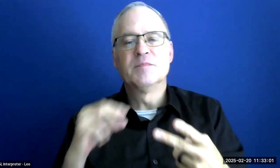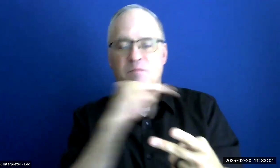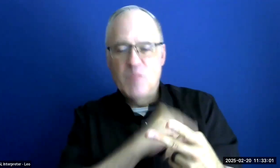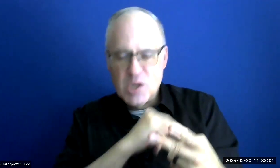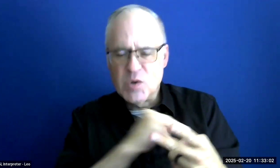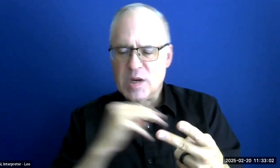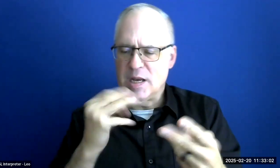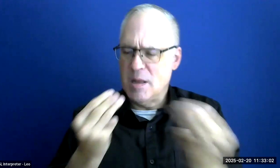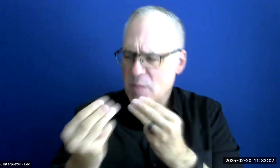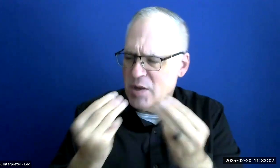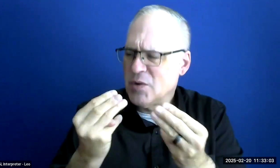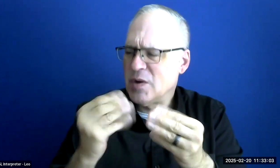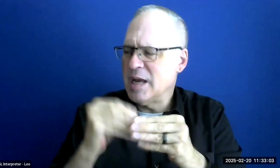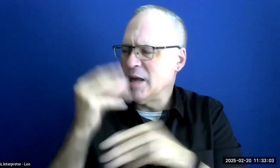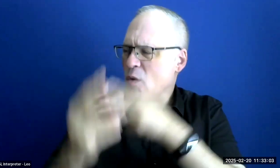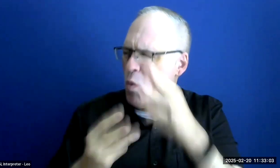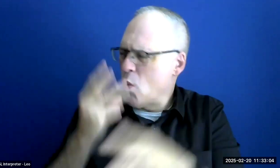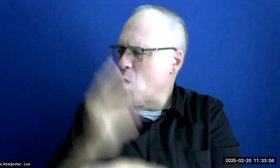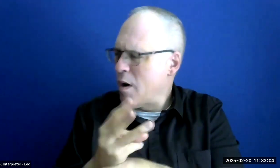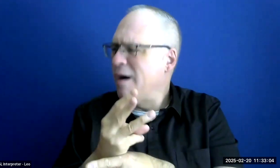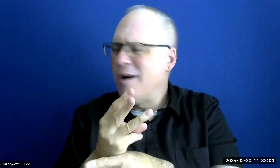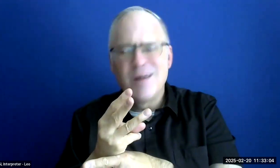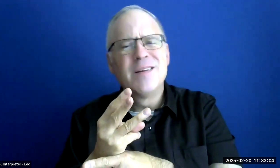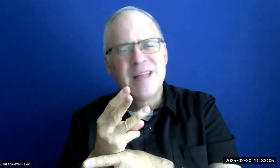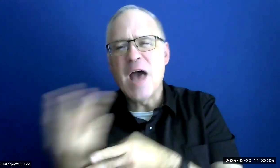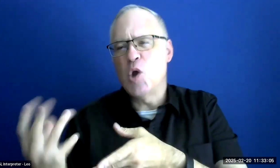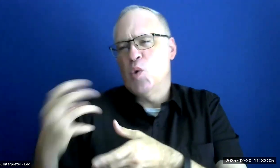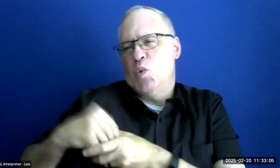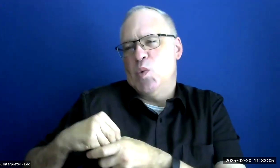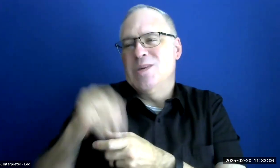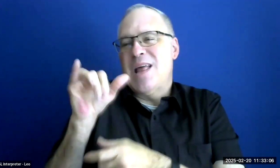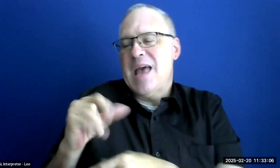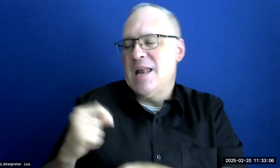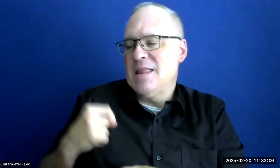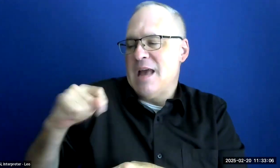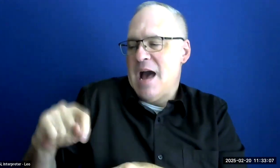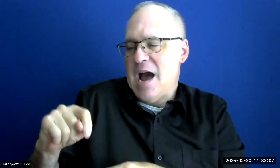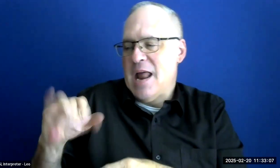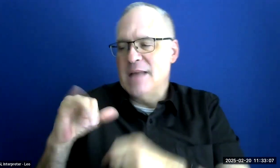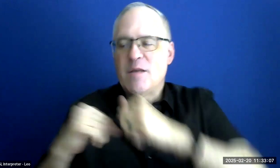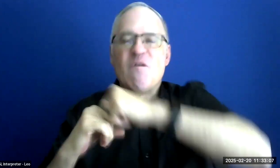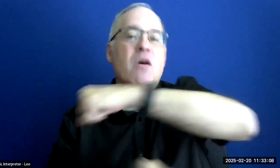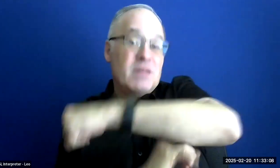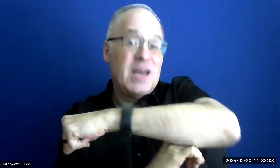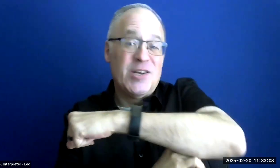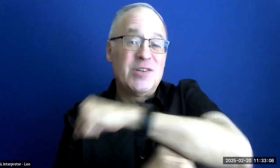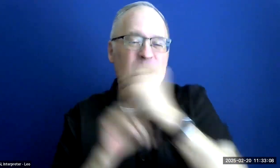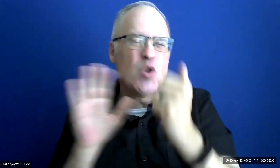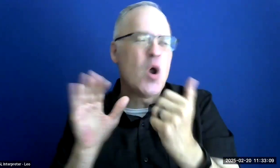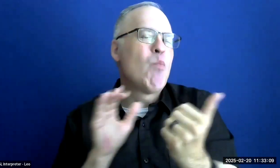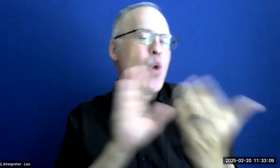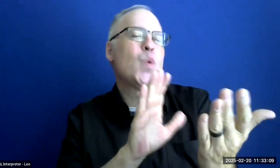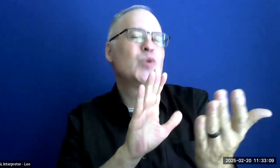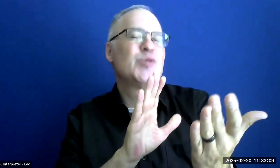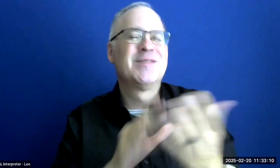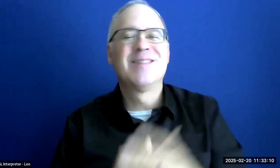ministry in a world in a way that uses that theology as its foundation. There is so